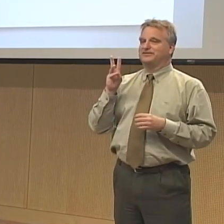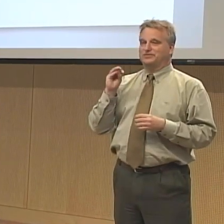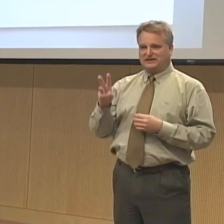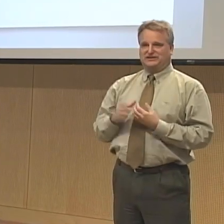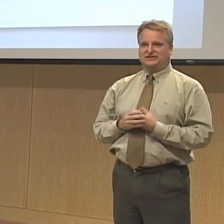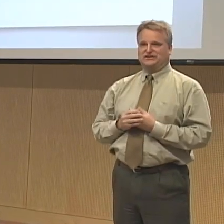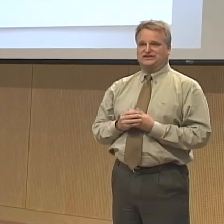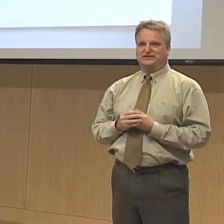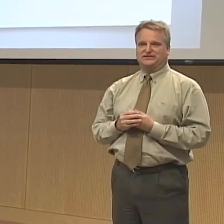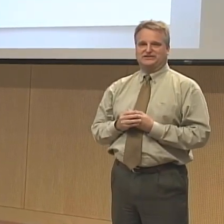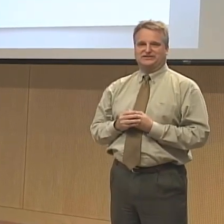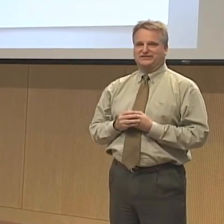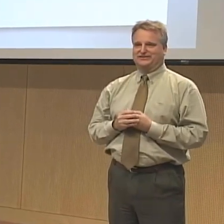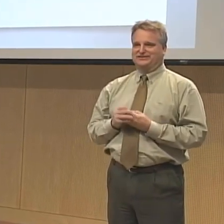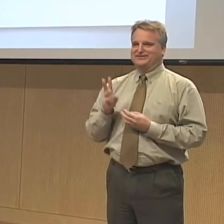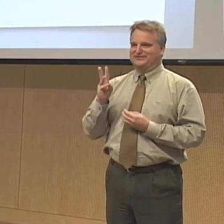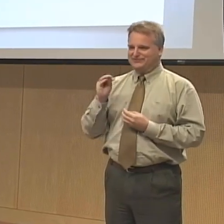And it was an aha moment for me.